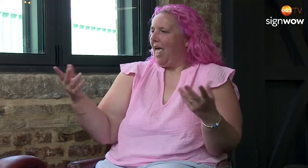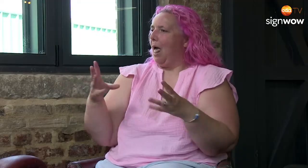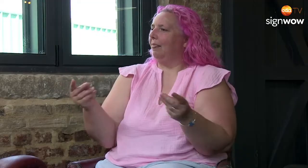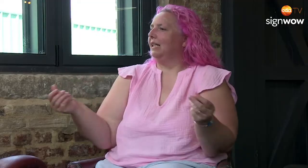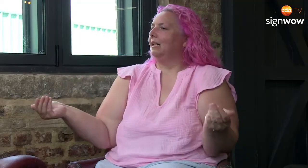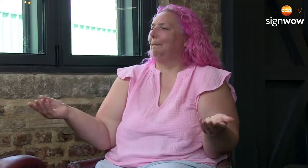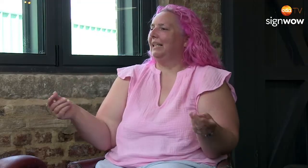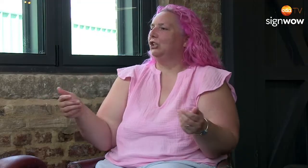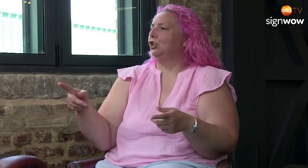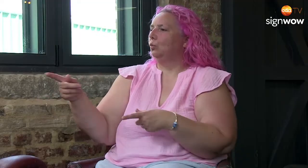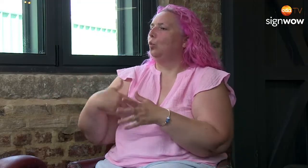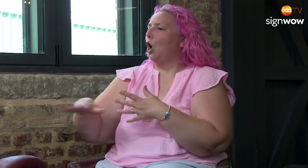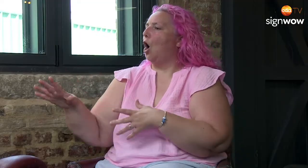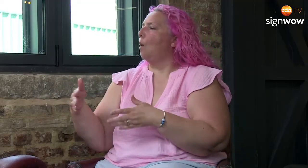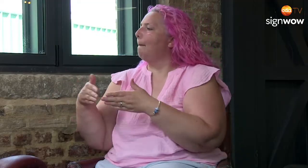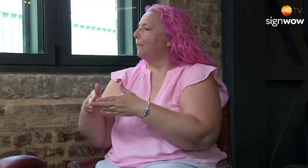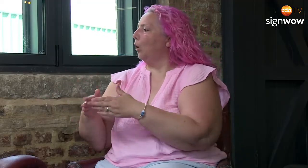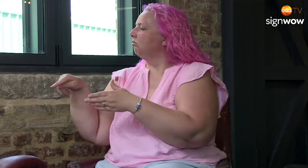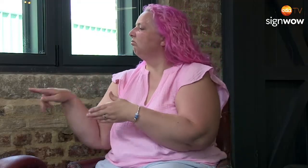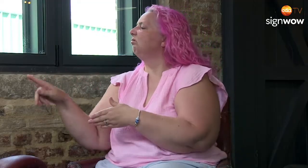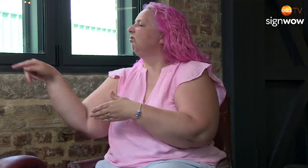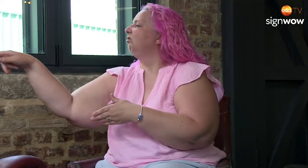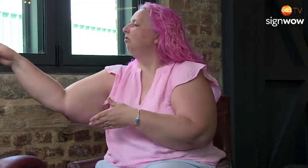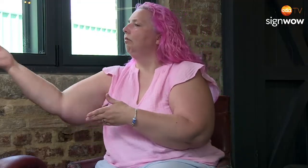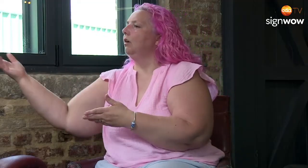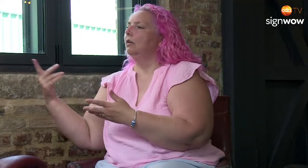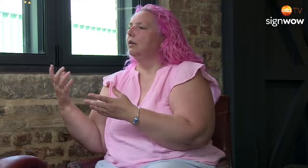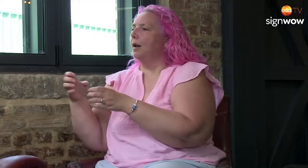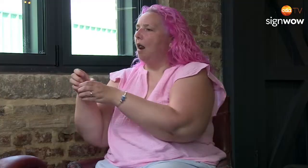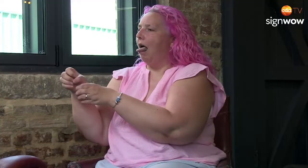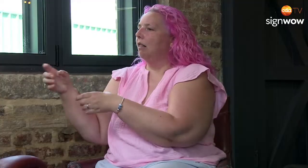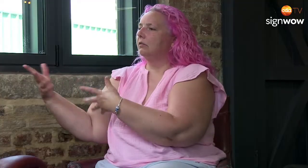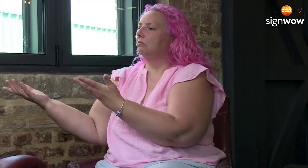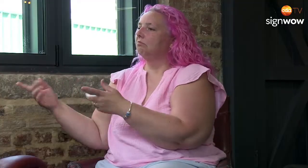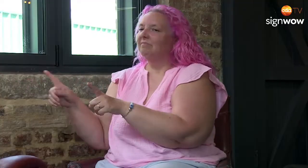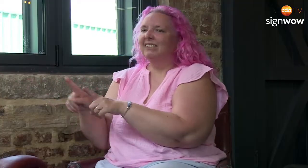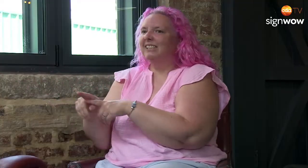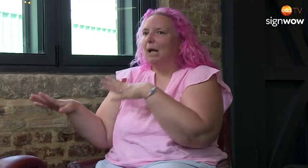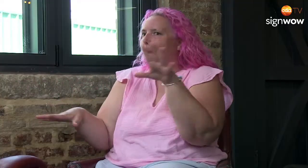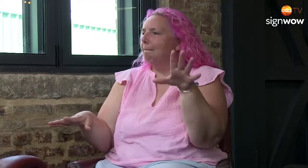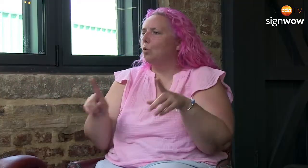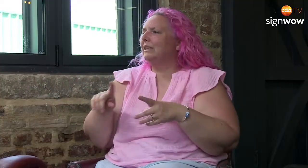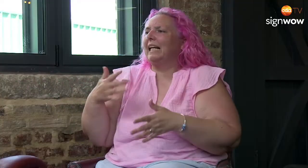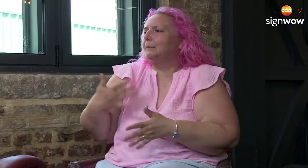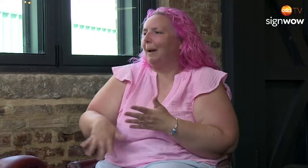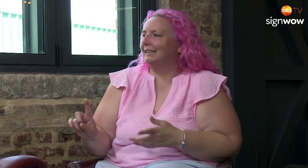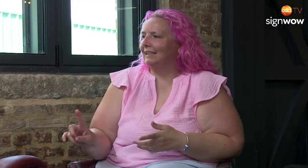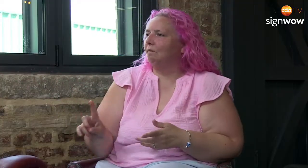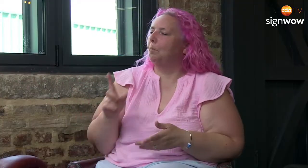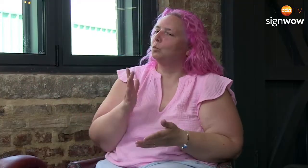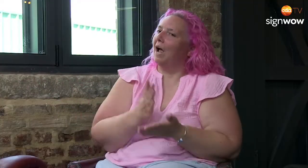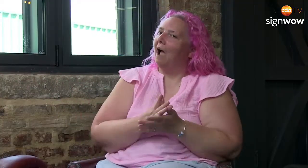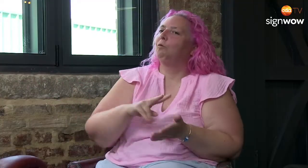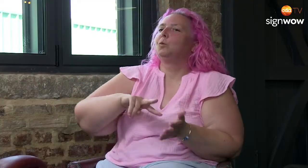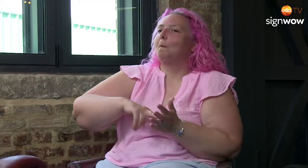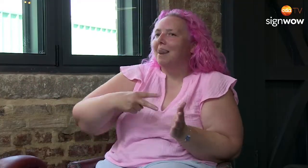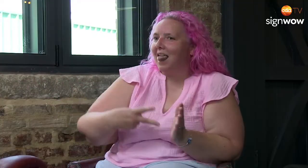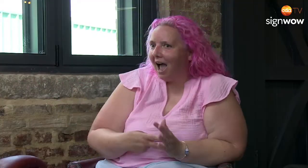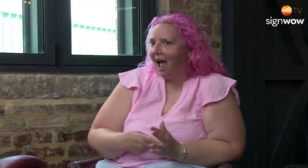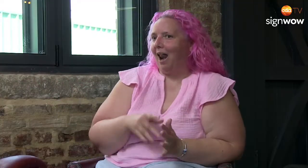And it's like anywhere, you know, there's beaches, you can go on a boat, hop over to different islands. It's not expensive,